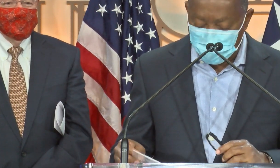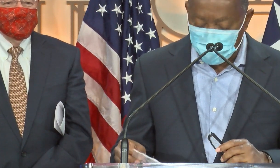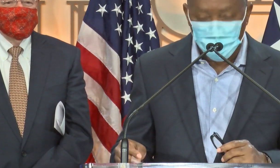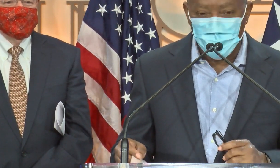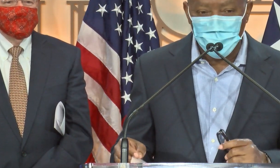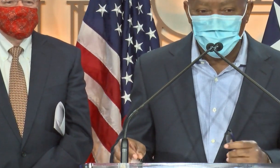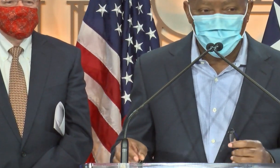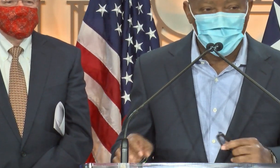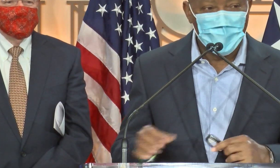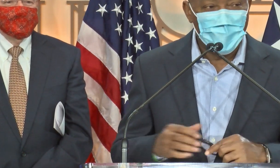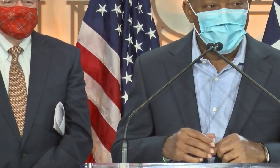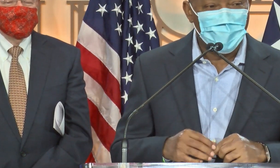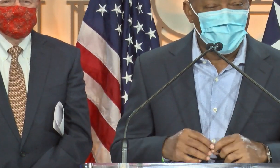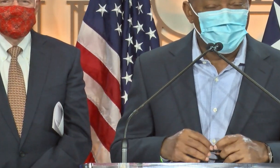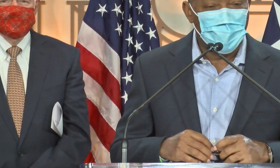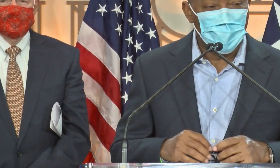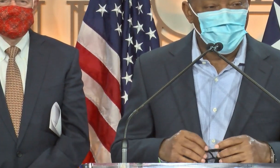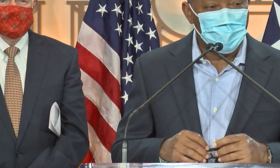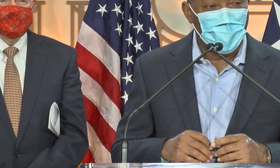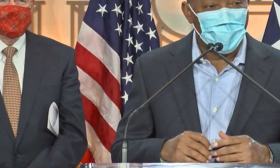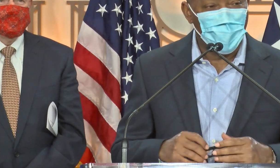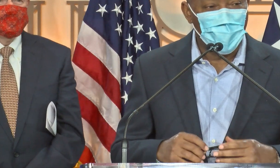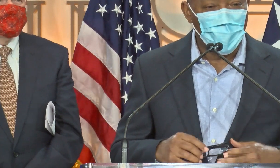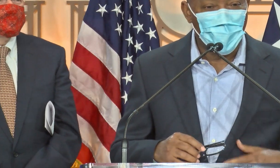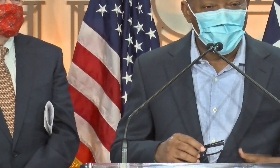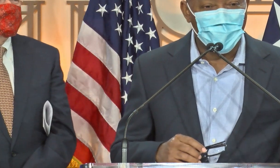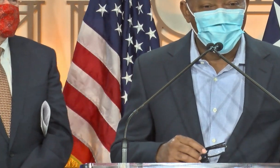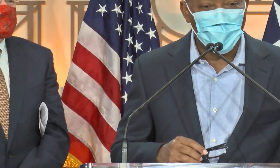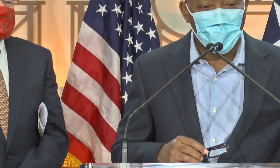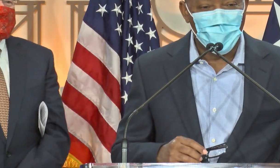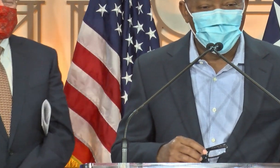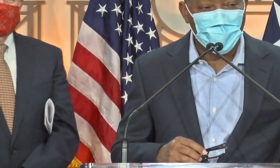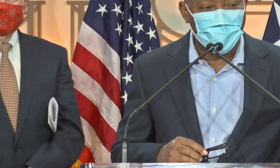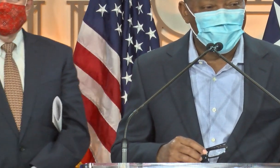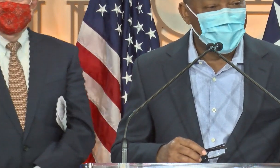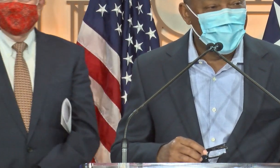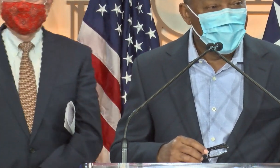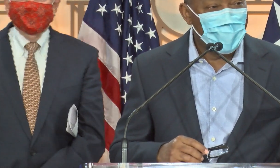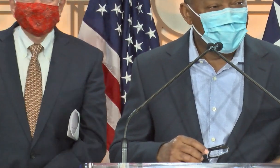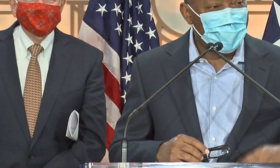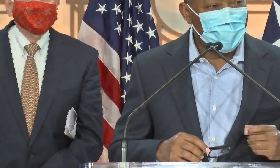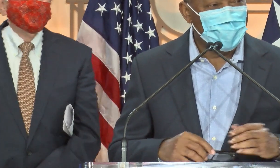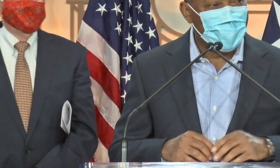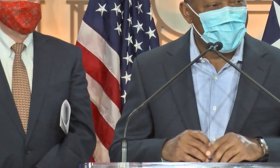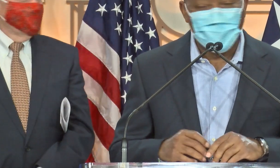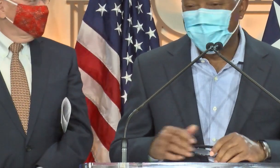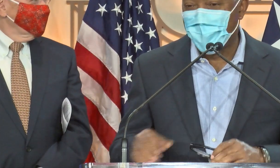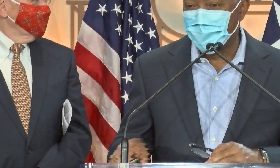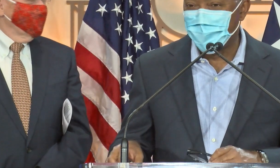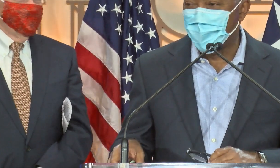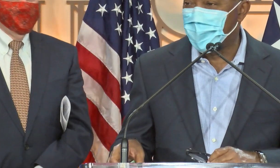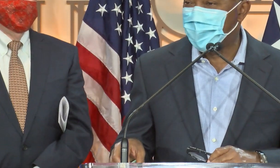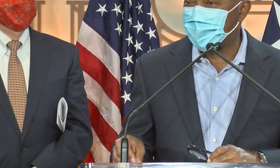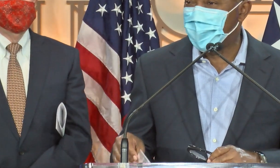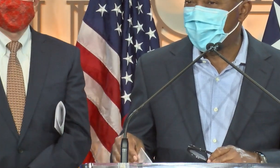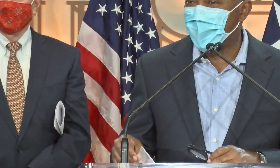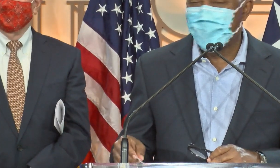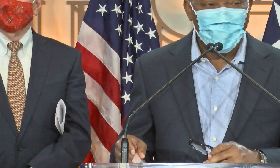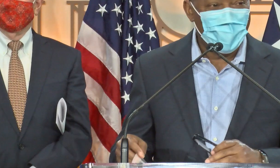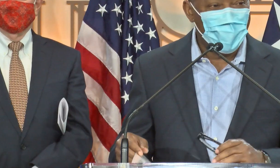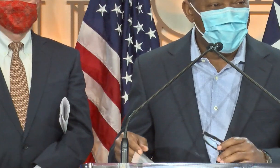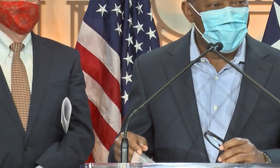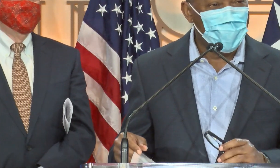And I remember that first one back in 101 when we were all here. What an exciting time it was,